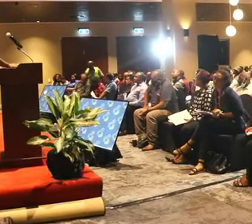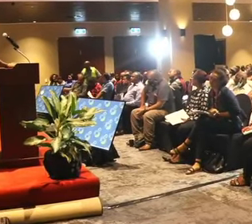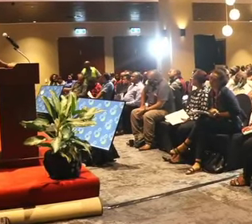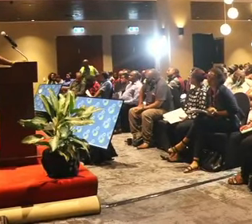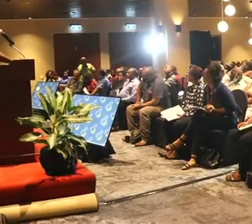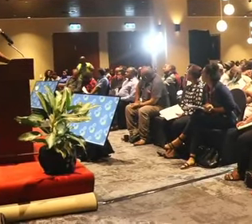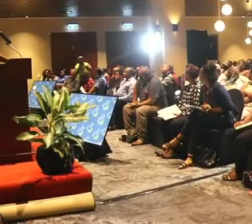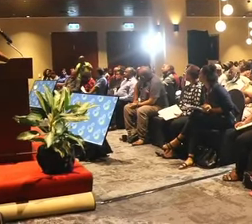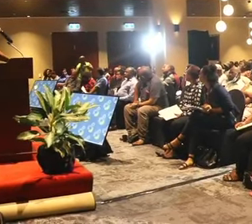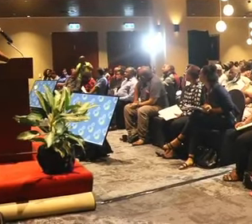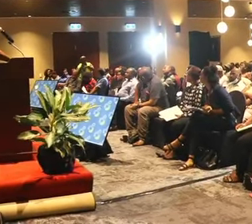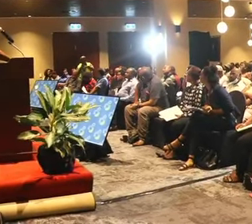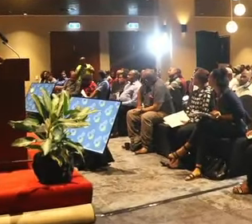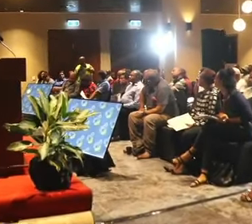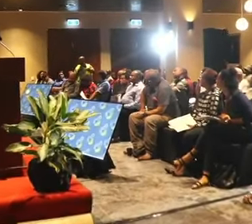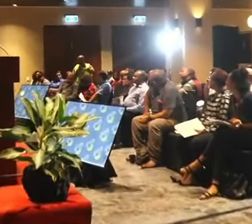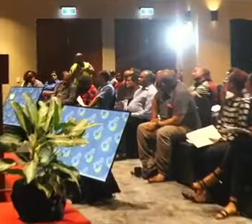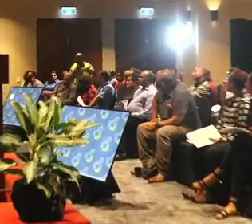Me operating Wombla